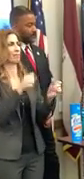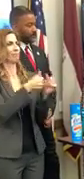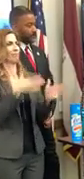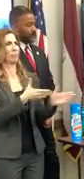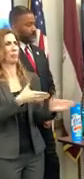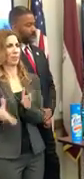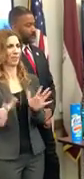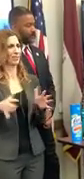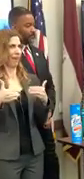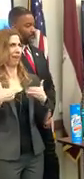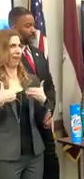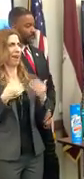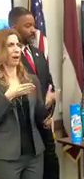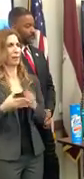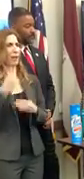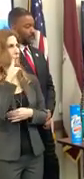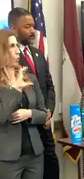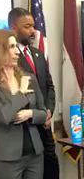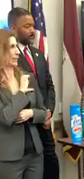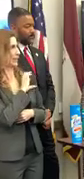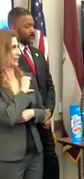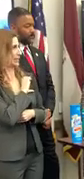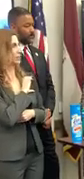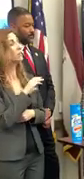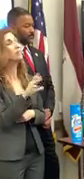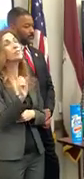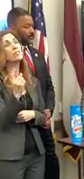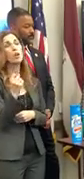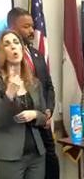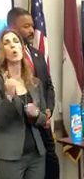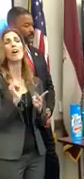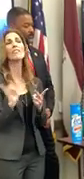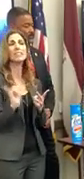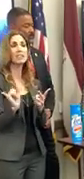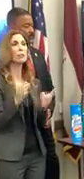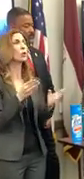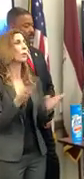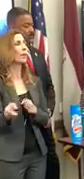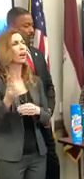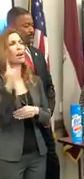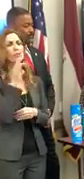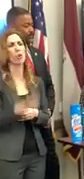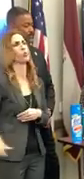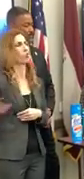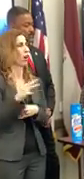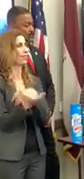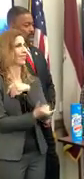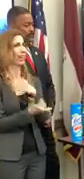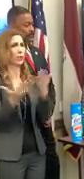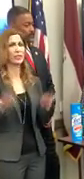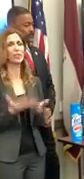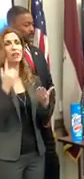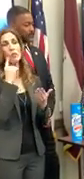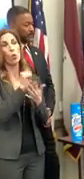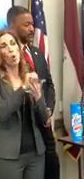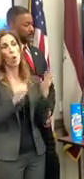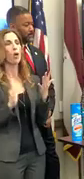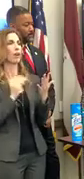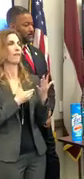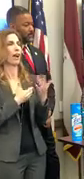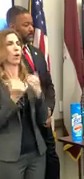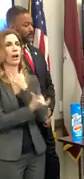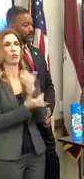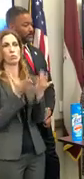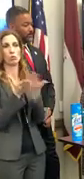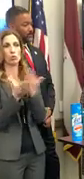plans for our police. We have similar contingency plans across the county here for all of our county